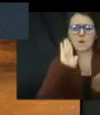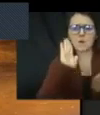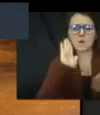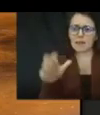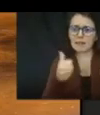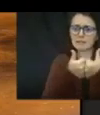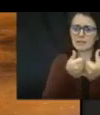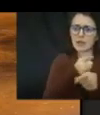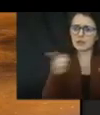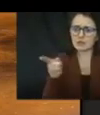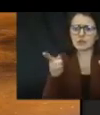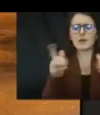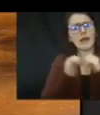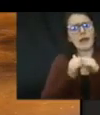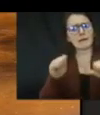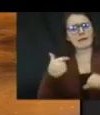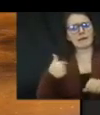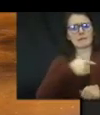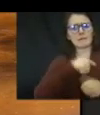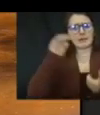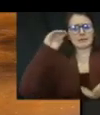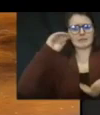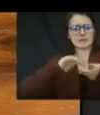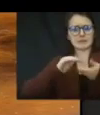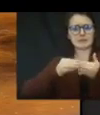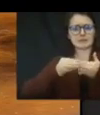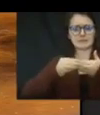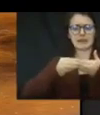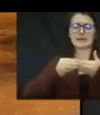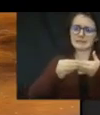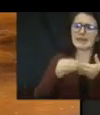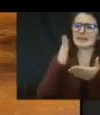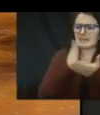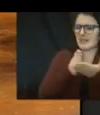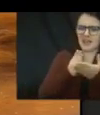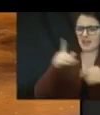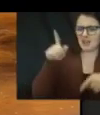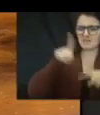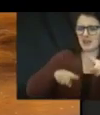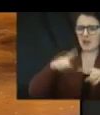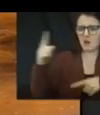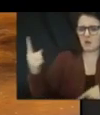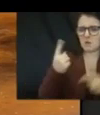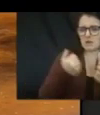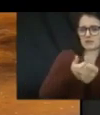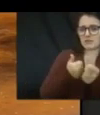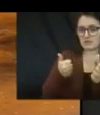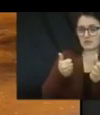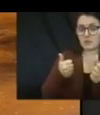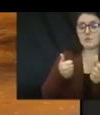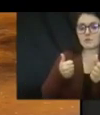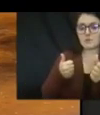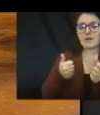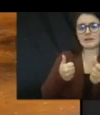use plastic and how we can avoid using some plastic. Some are unavoidable, but there's lots of single-use